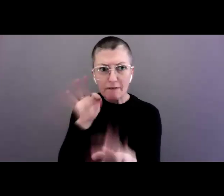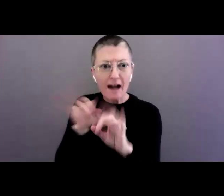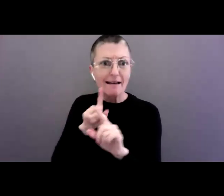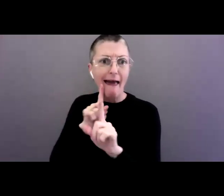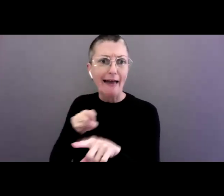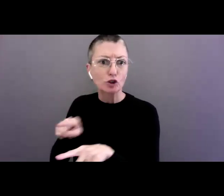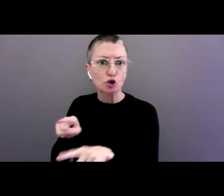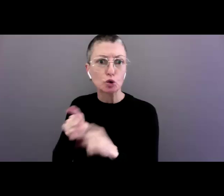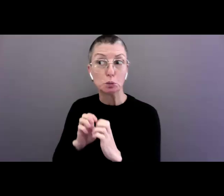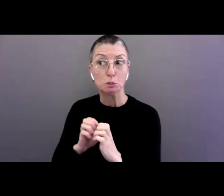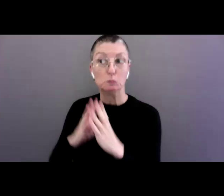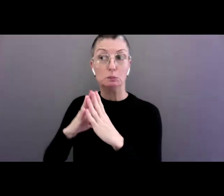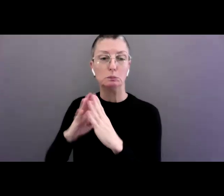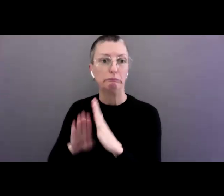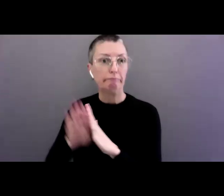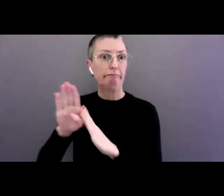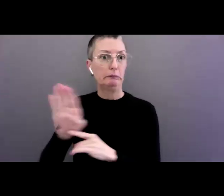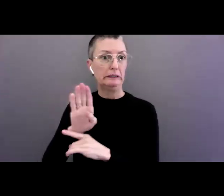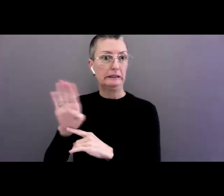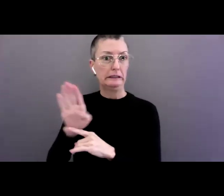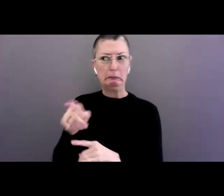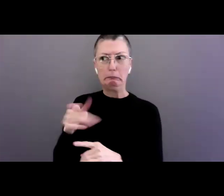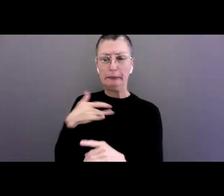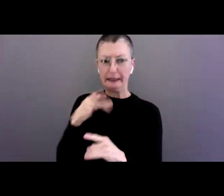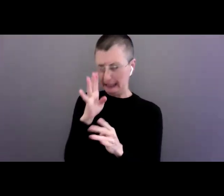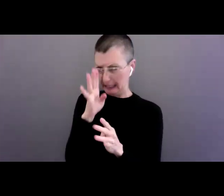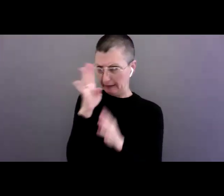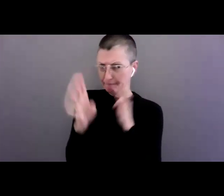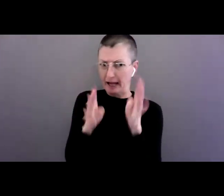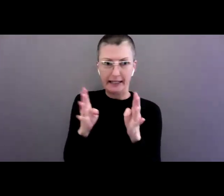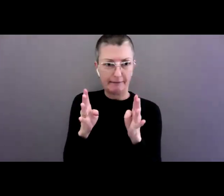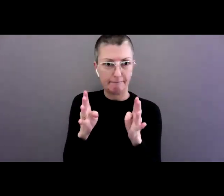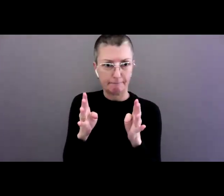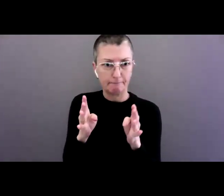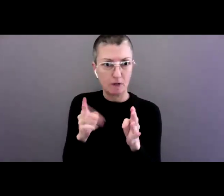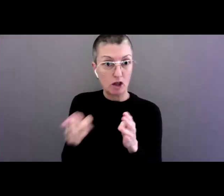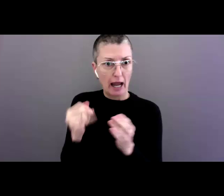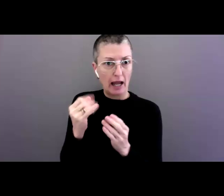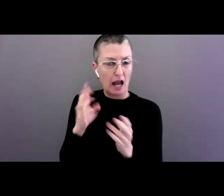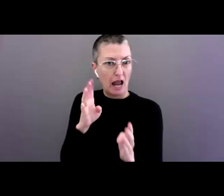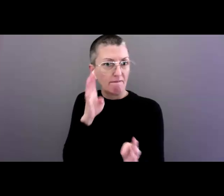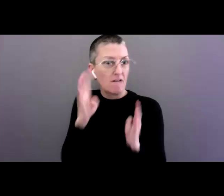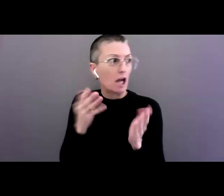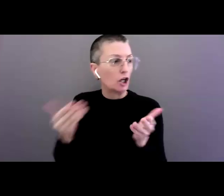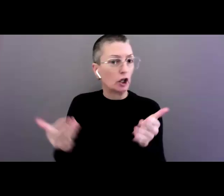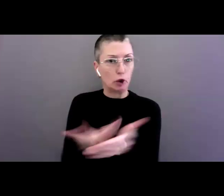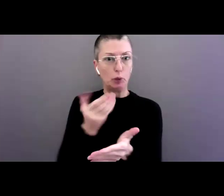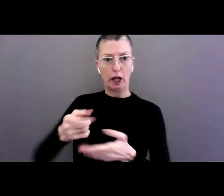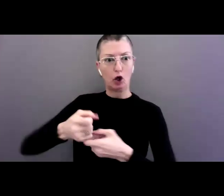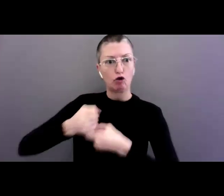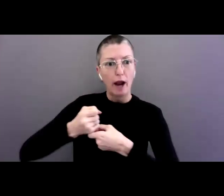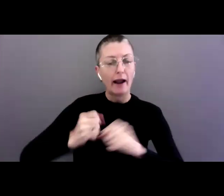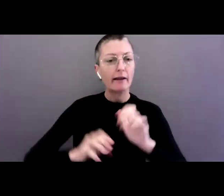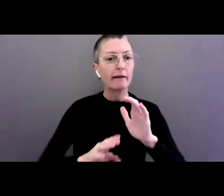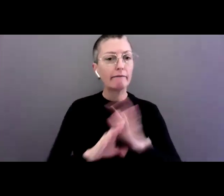And also, they're usually in a very innovative space. So, meaning they're inventing something new, they're creating and developing something